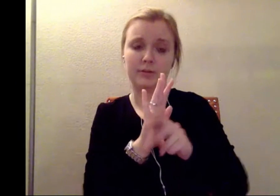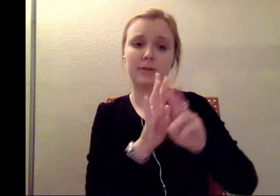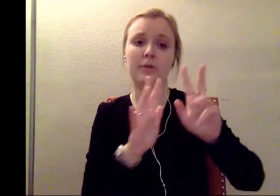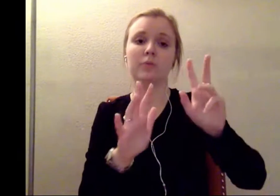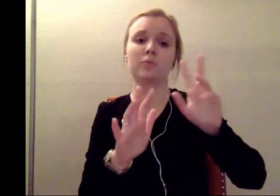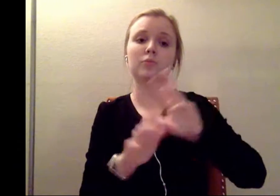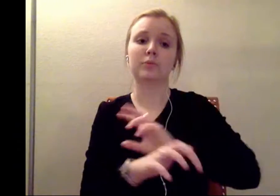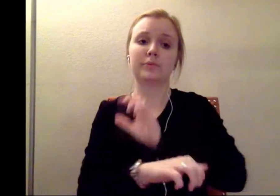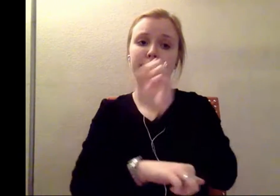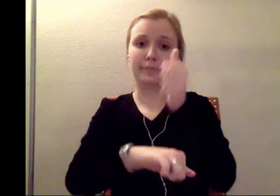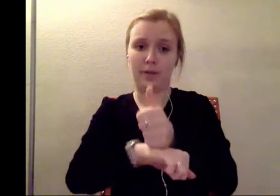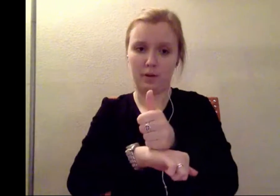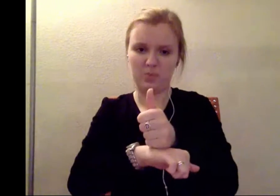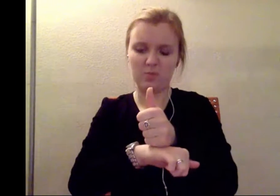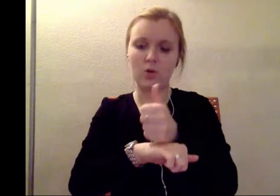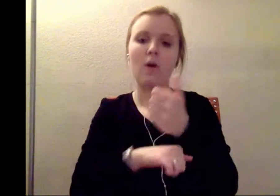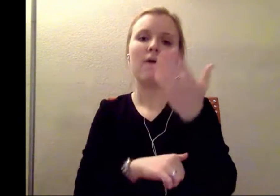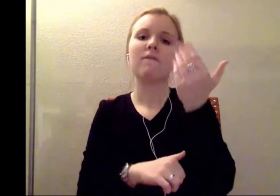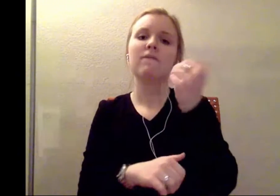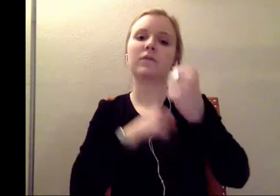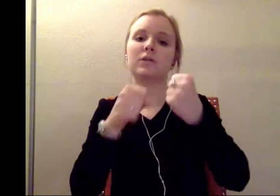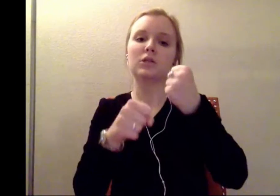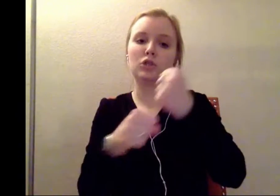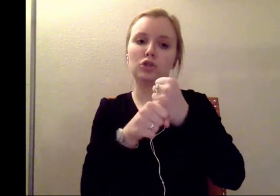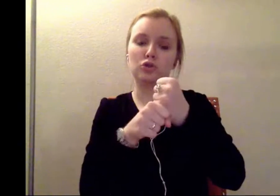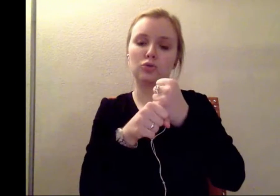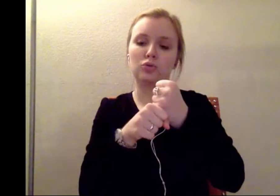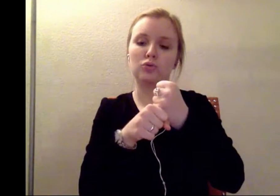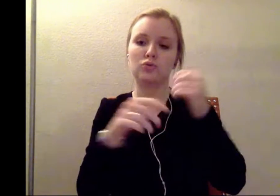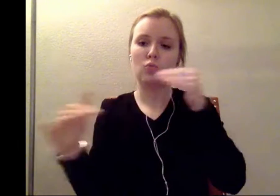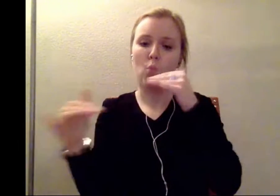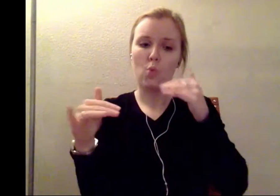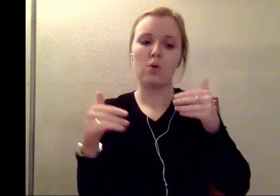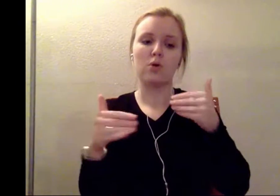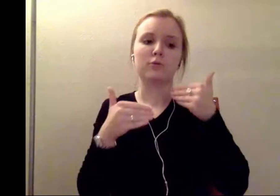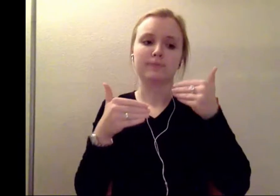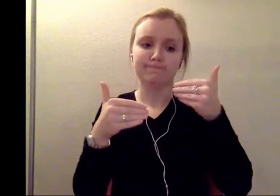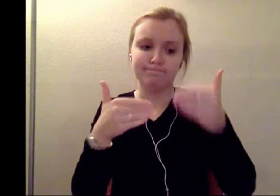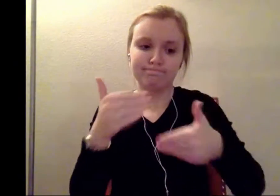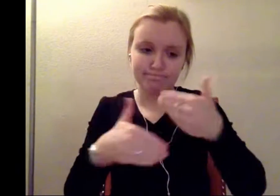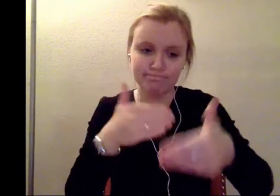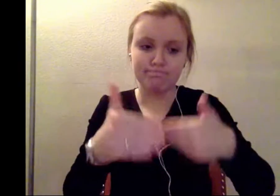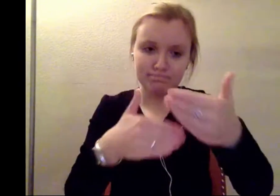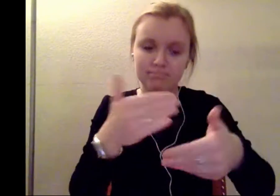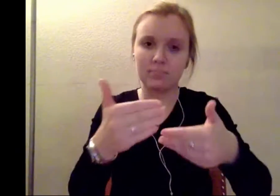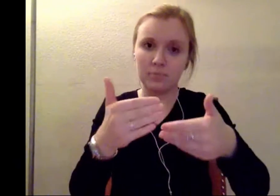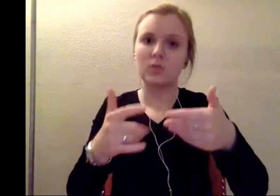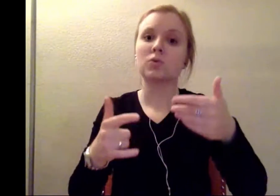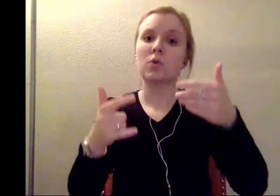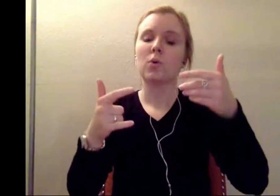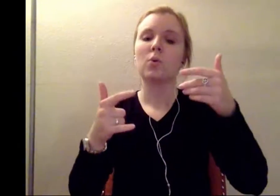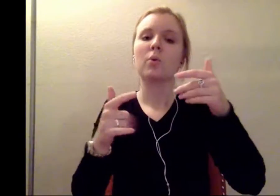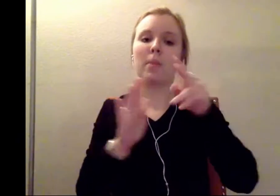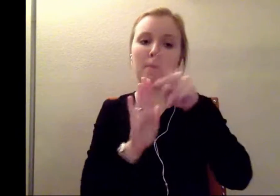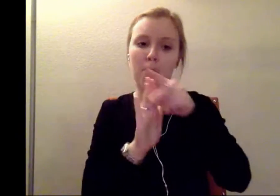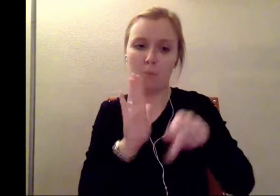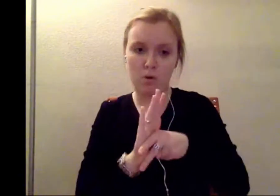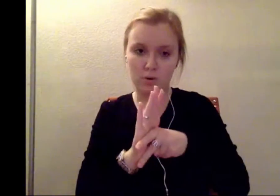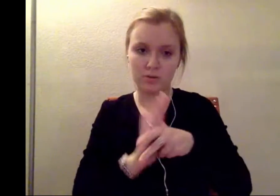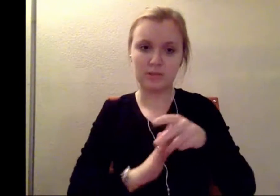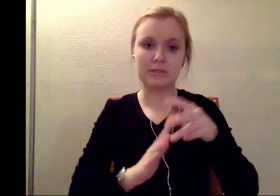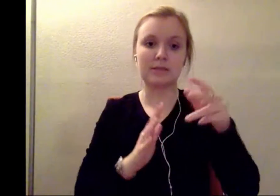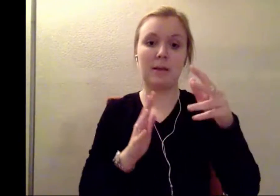years into the war, where American servicemen were rounding up villagers and taking them out